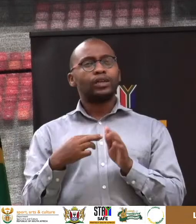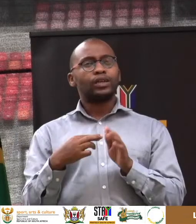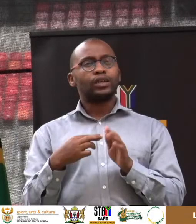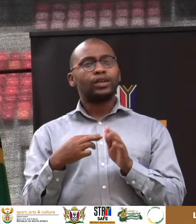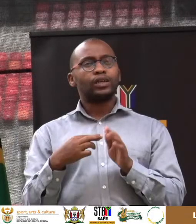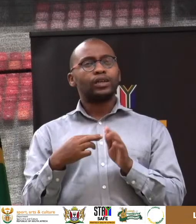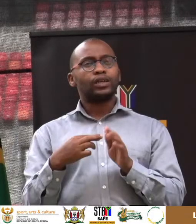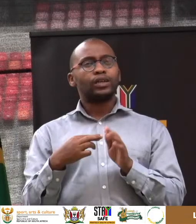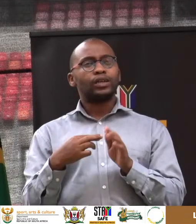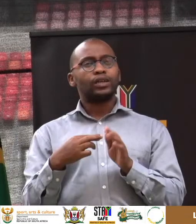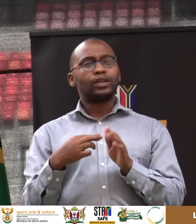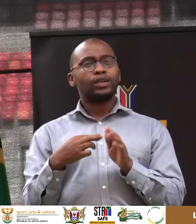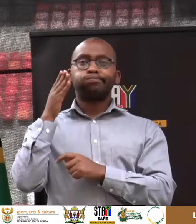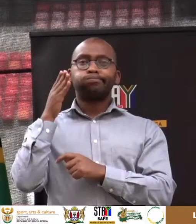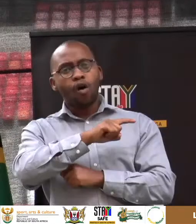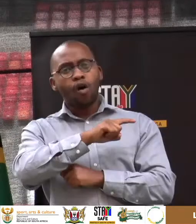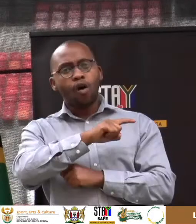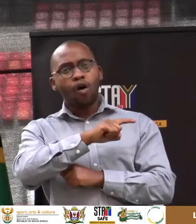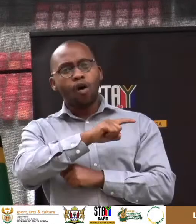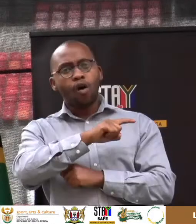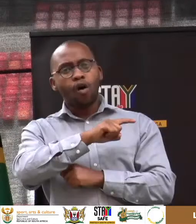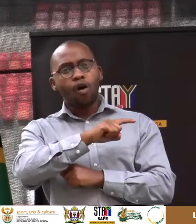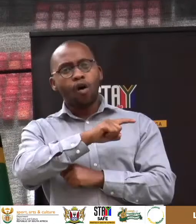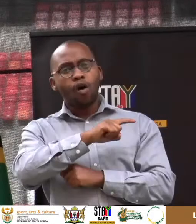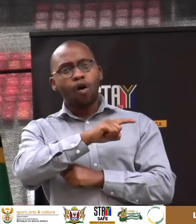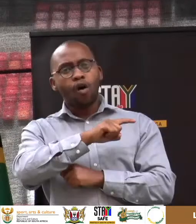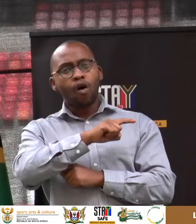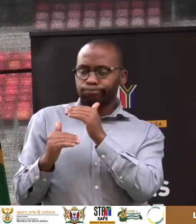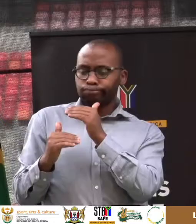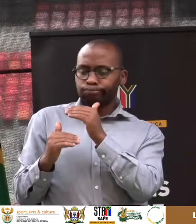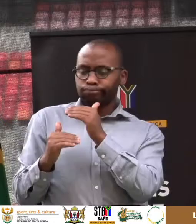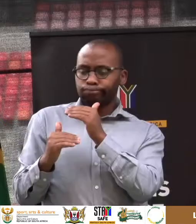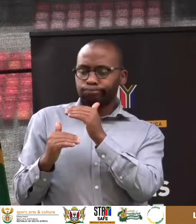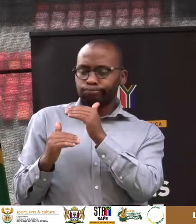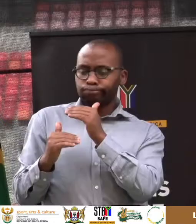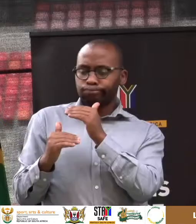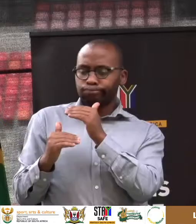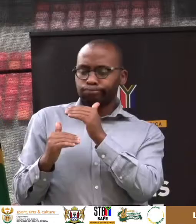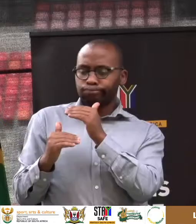The ground, Deputy President, across the province to adhere to the level of